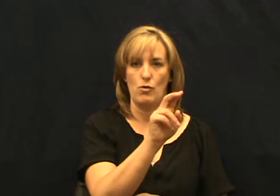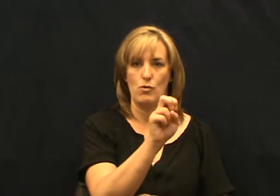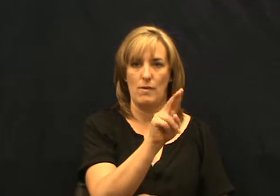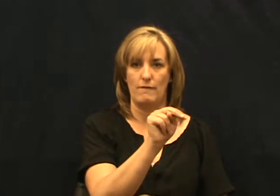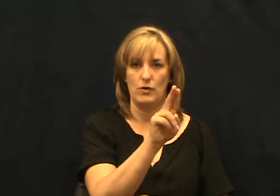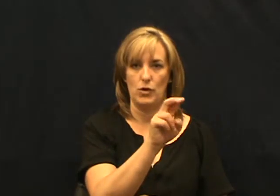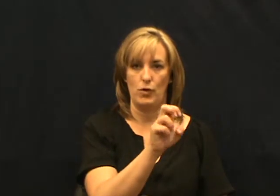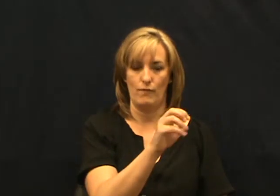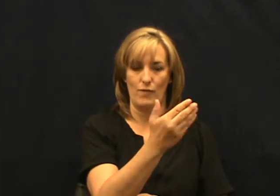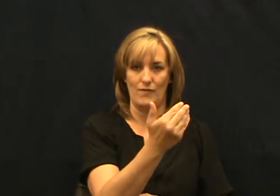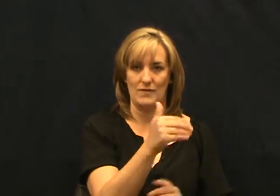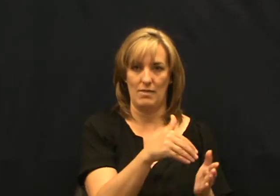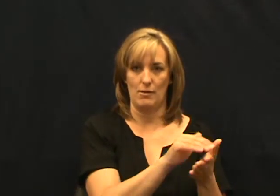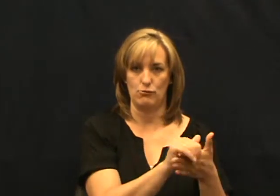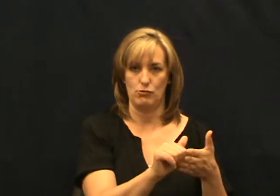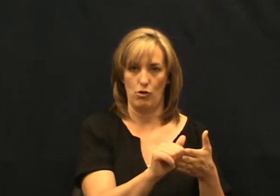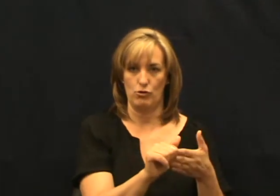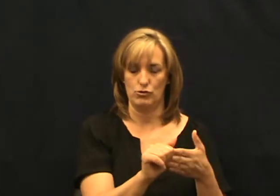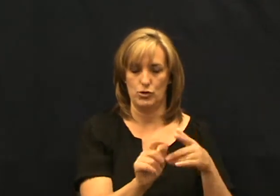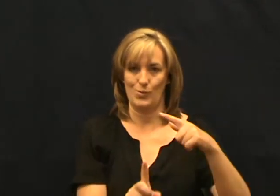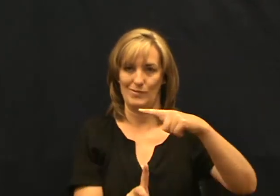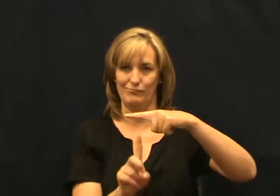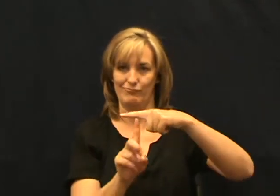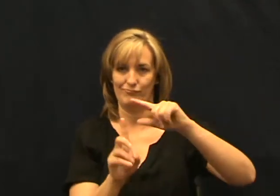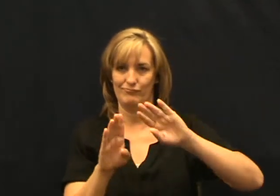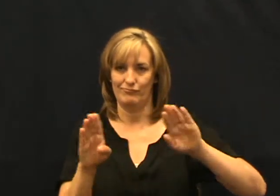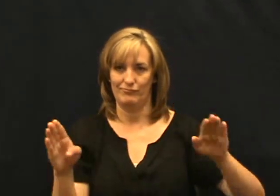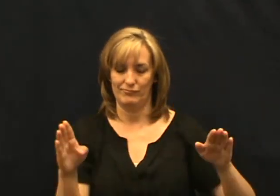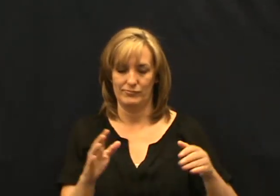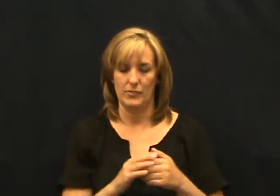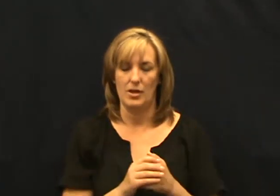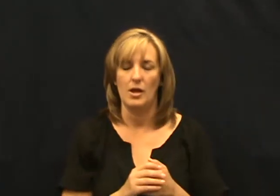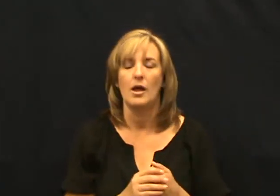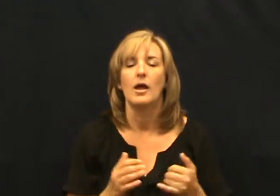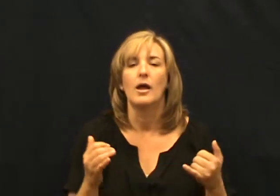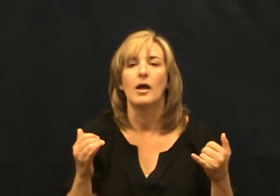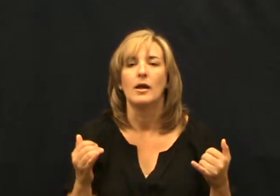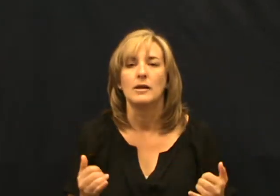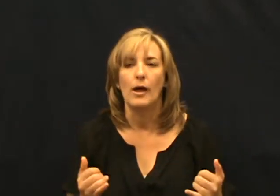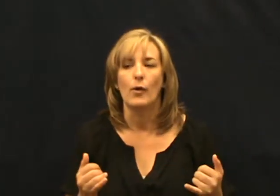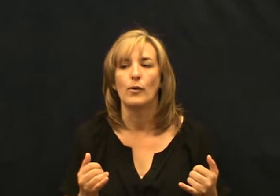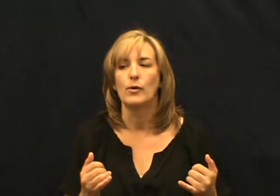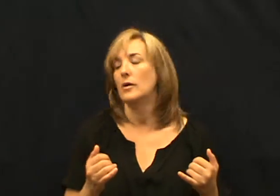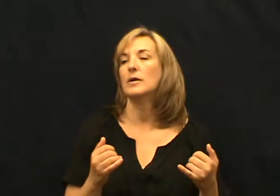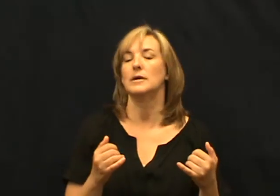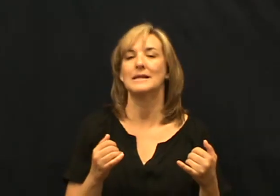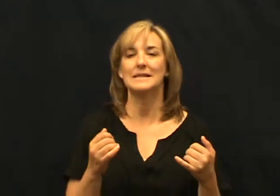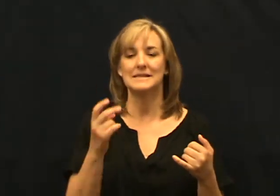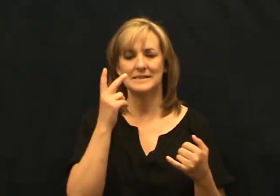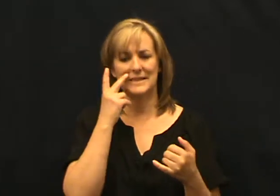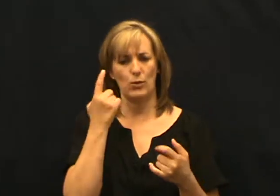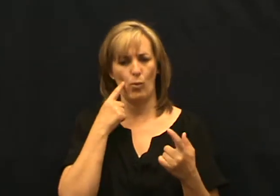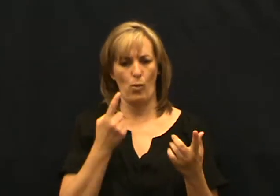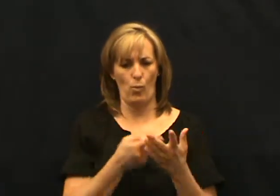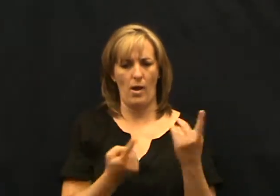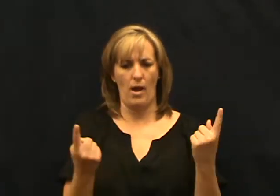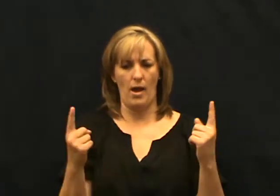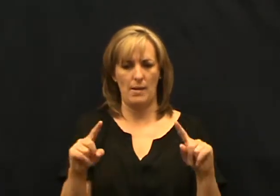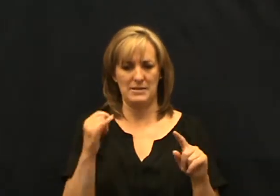Now let's look at a transaction where we receive the cash before we actually earn the revenue. How do we handle that? How do we record